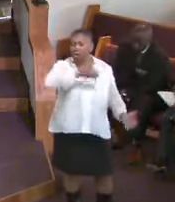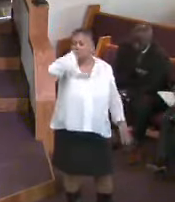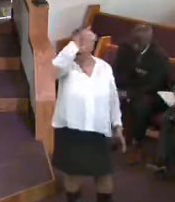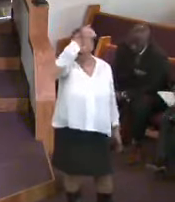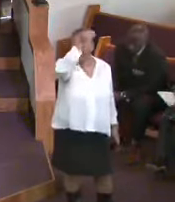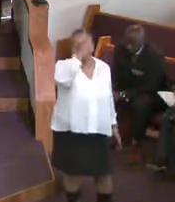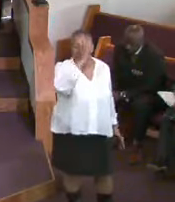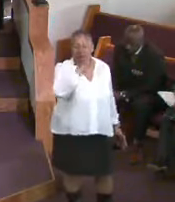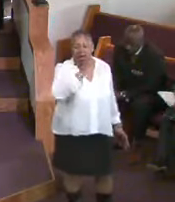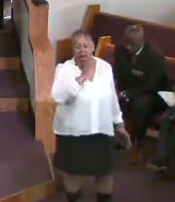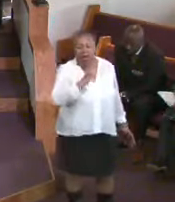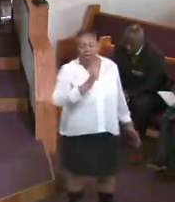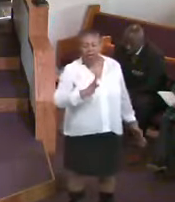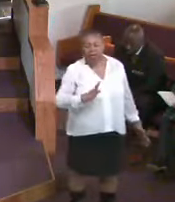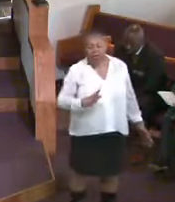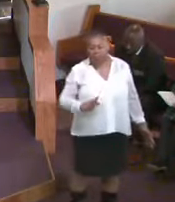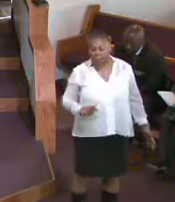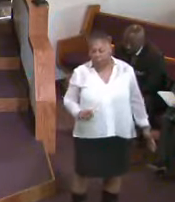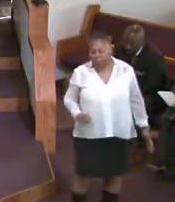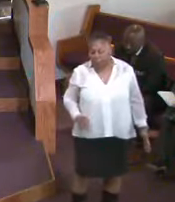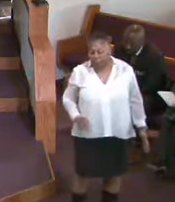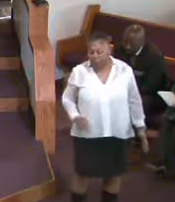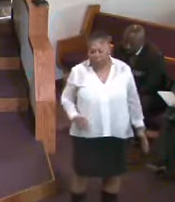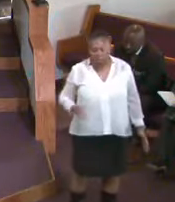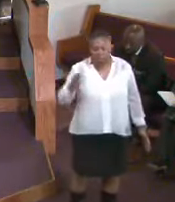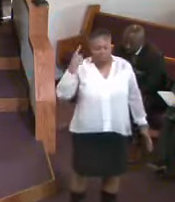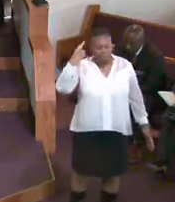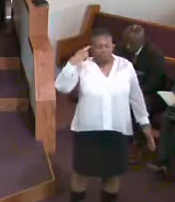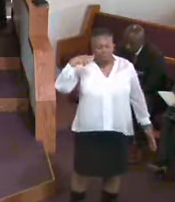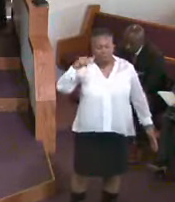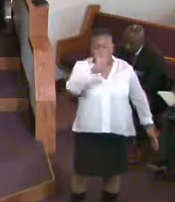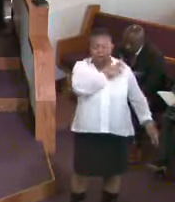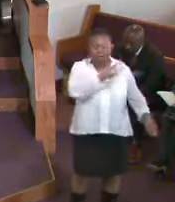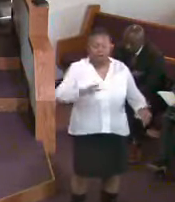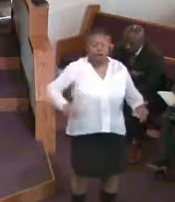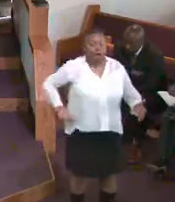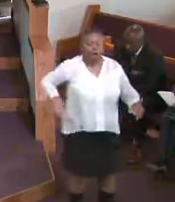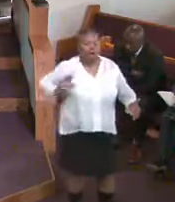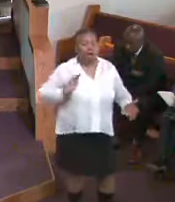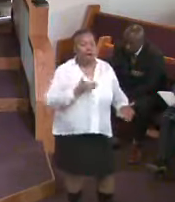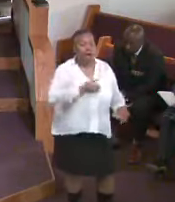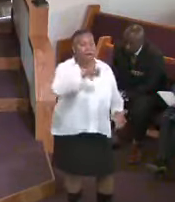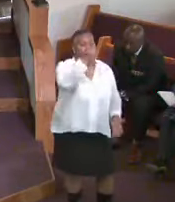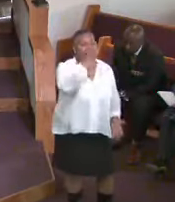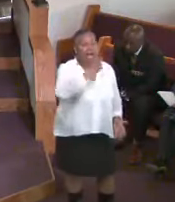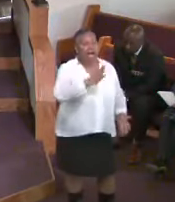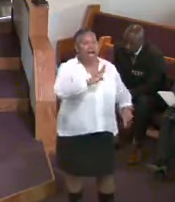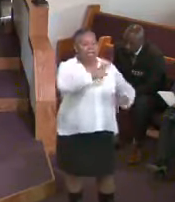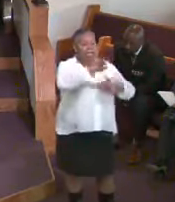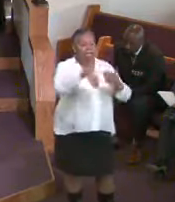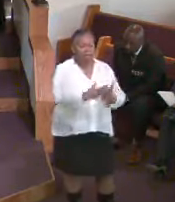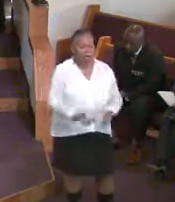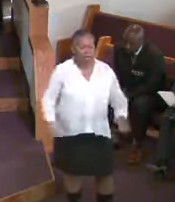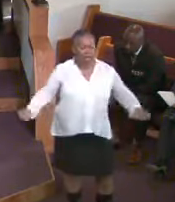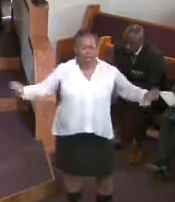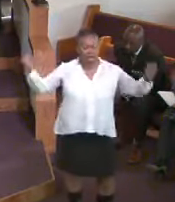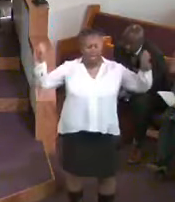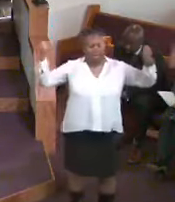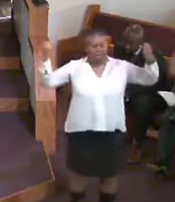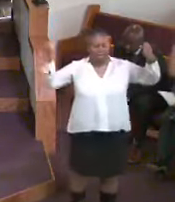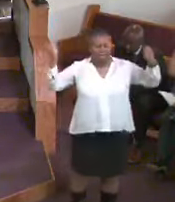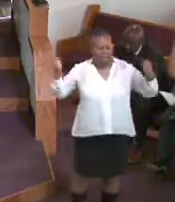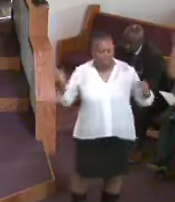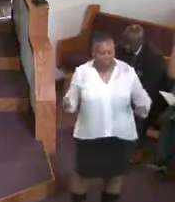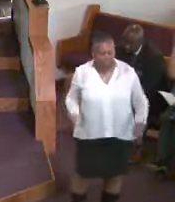Lord our God. For the Lord our God, for the Lord our God is